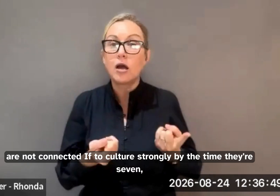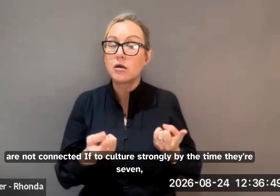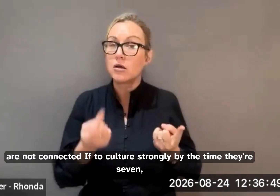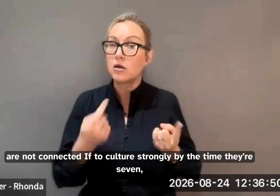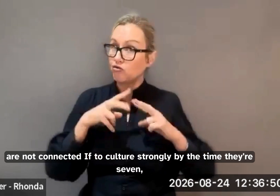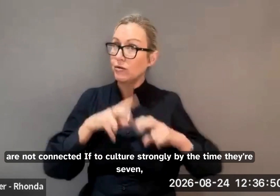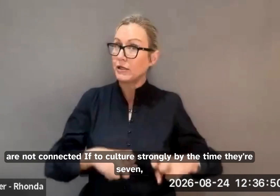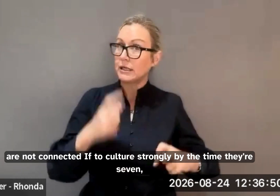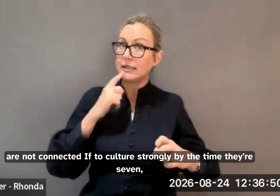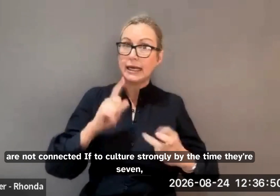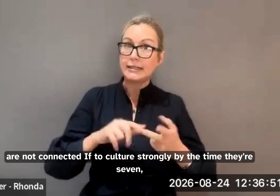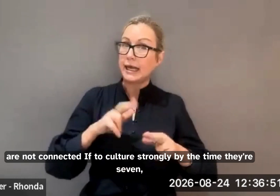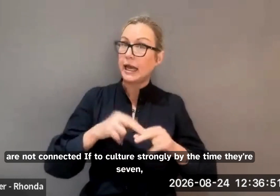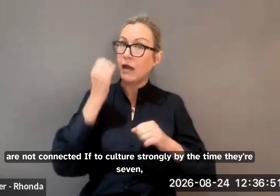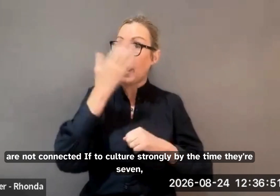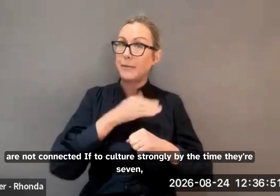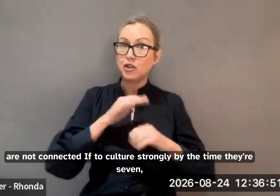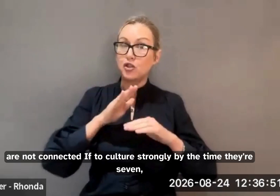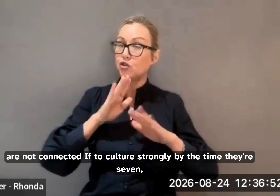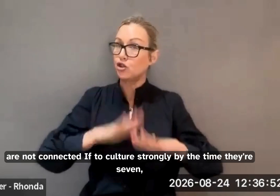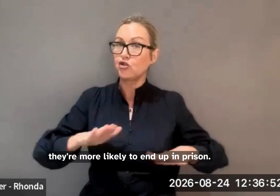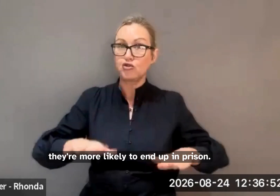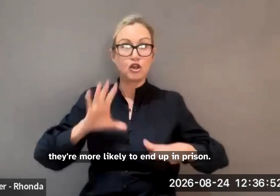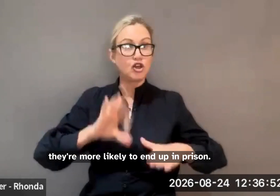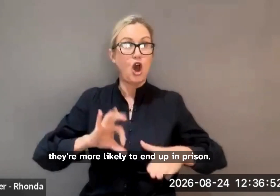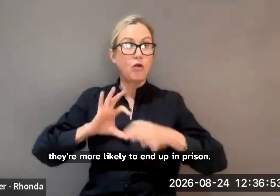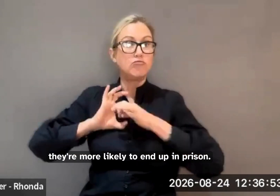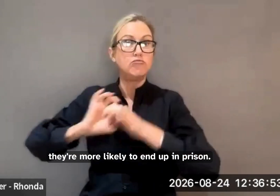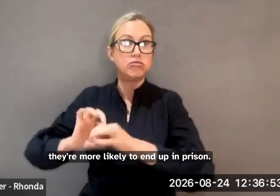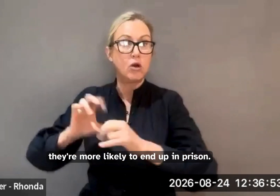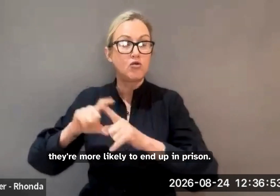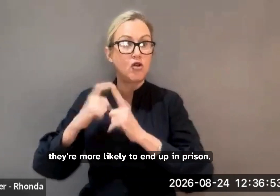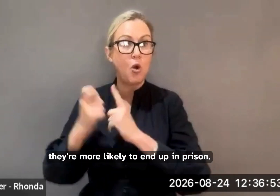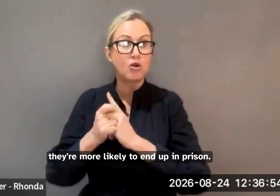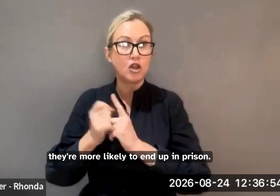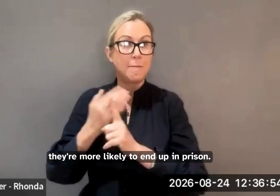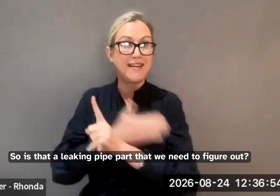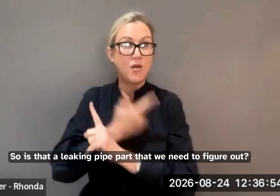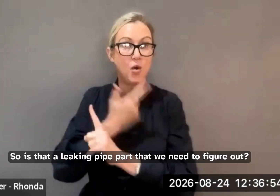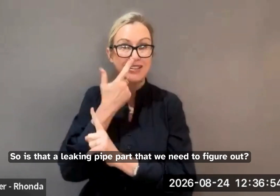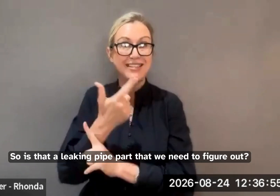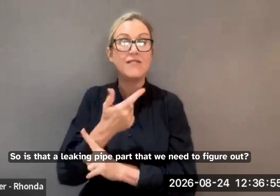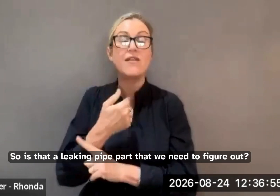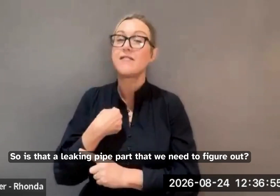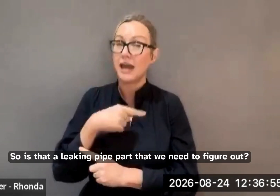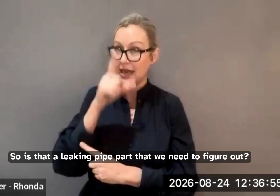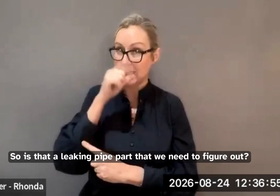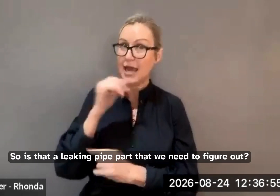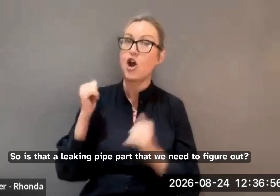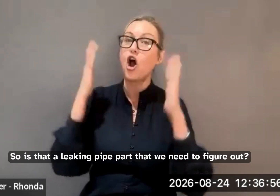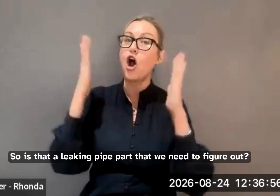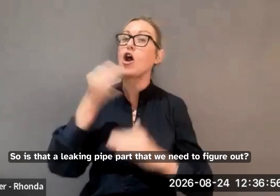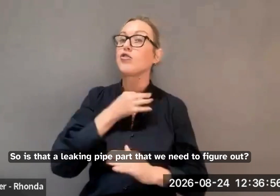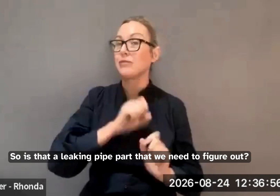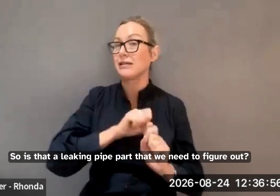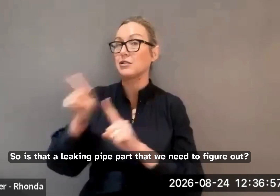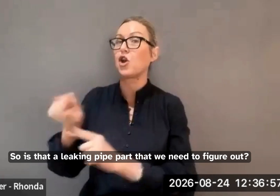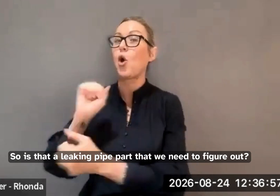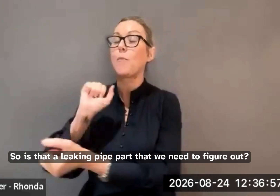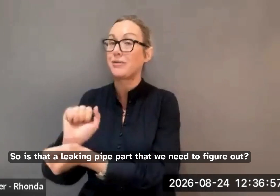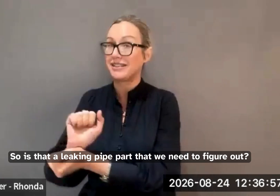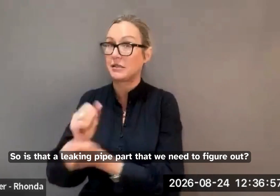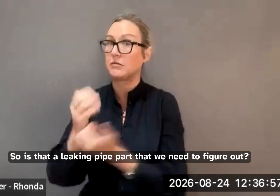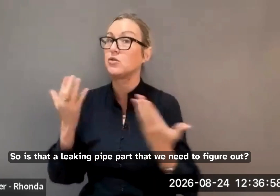kids are not connected to culture strongly by the time they're 7, they're more likely to end up in prison. So is that a leaking pipe